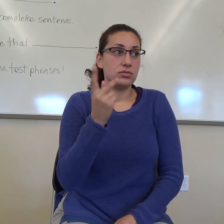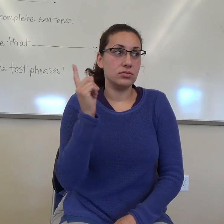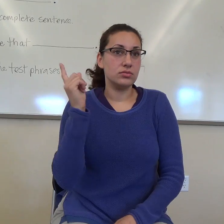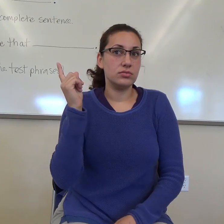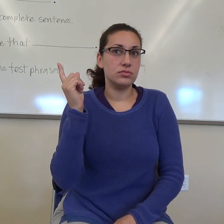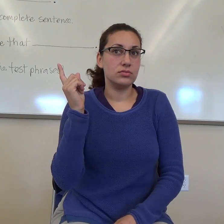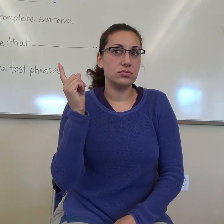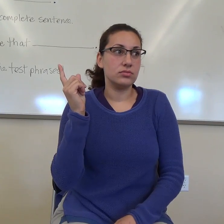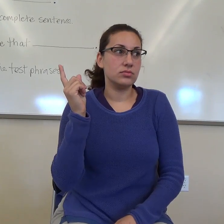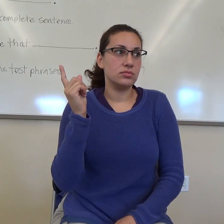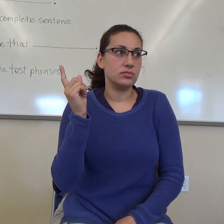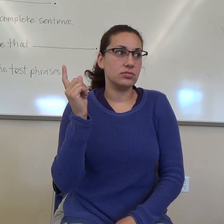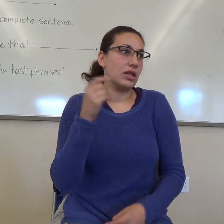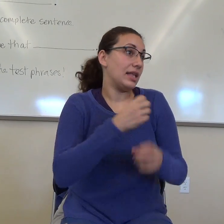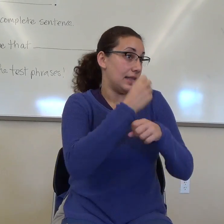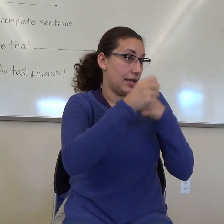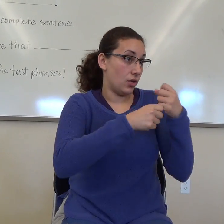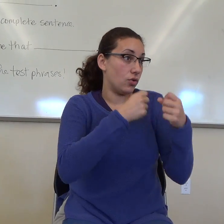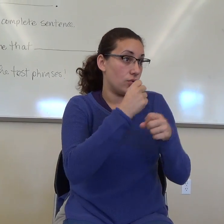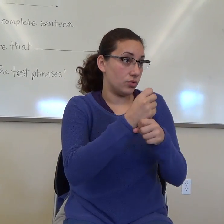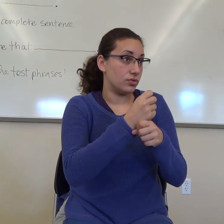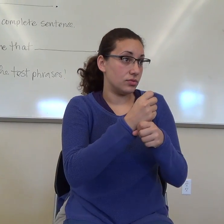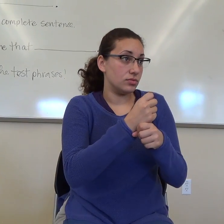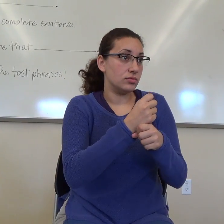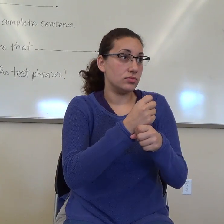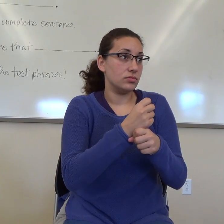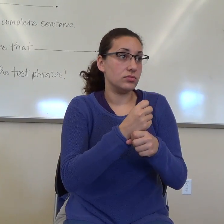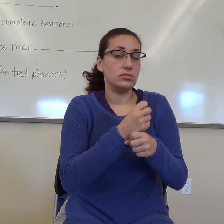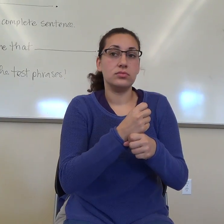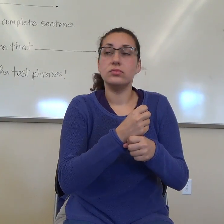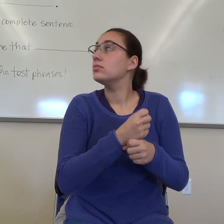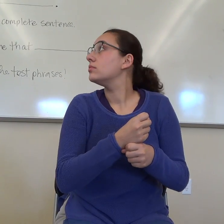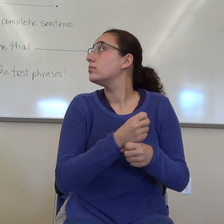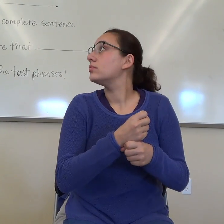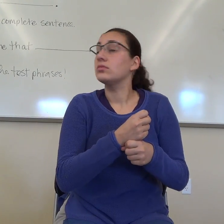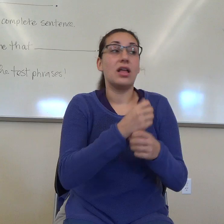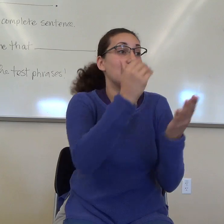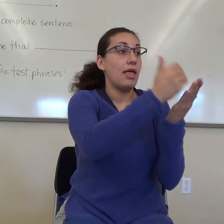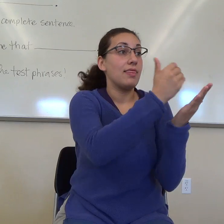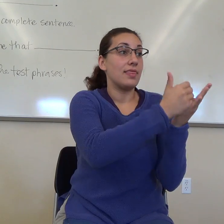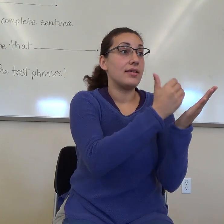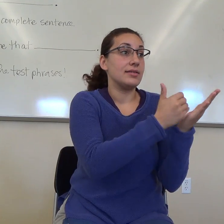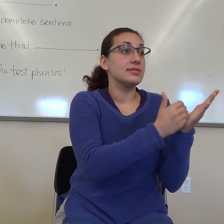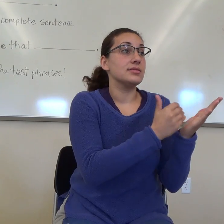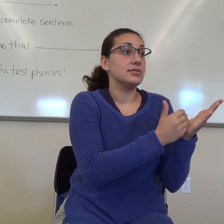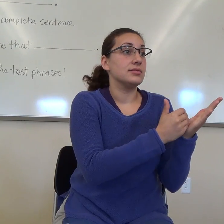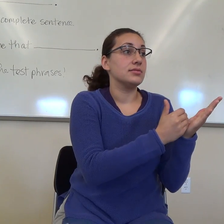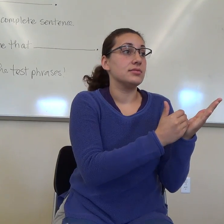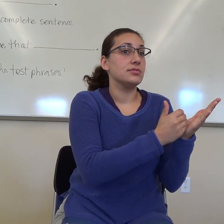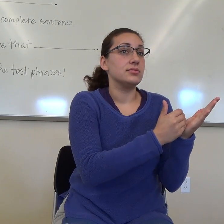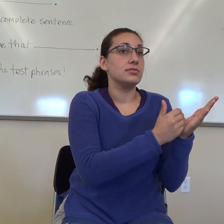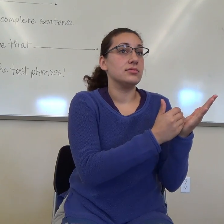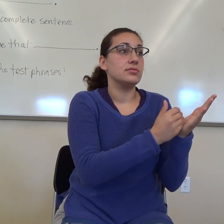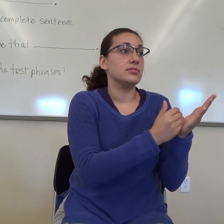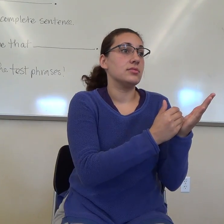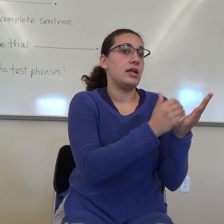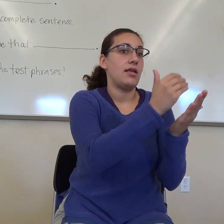they actually put the years down or not, that the list here was one of